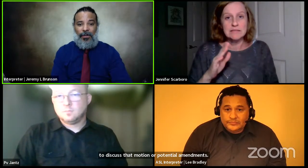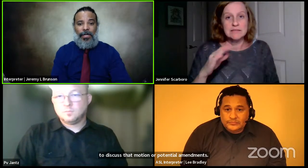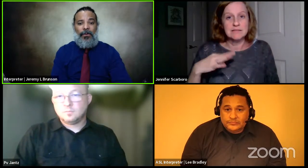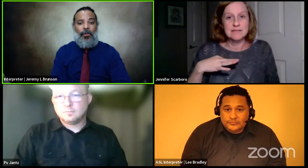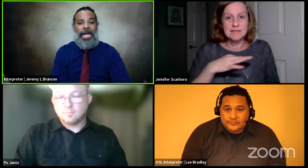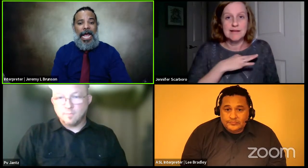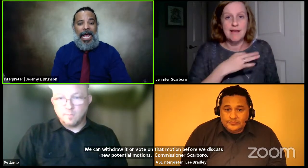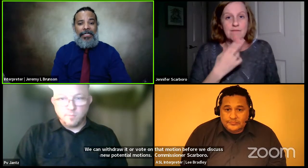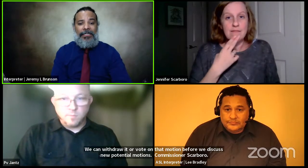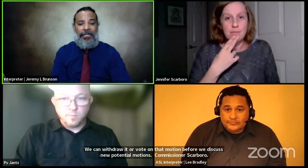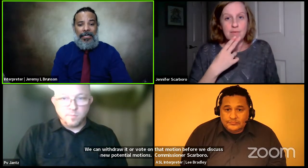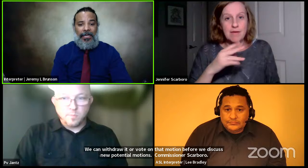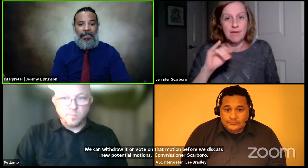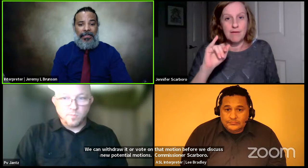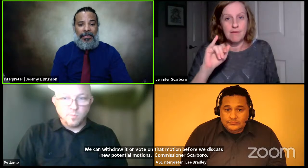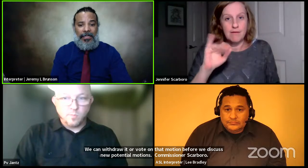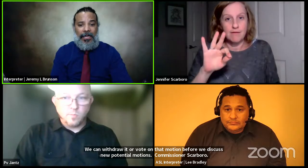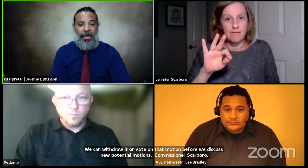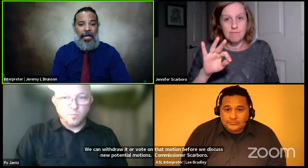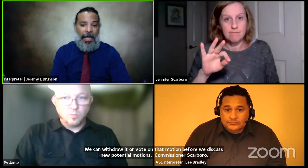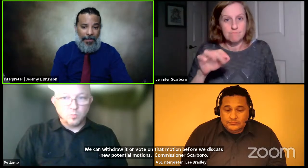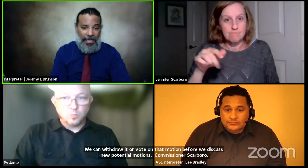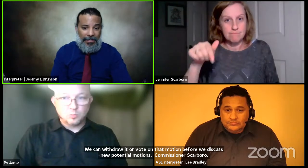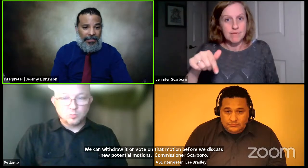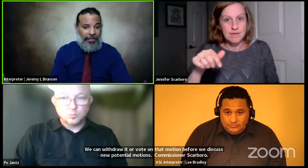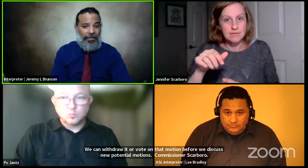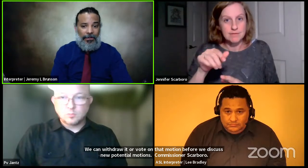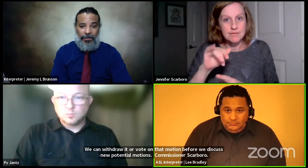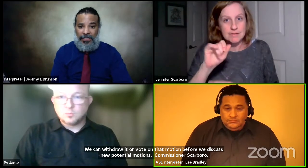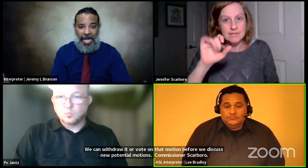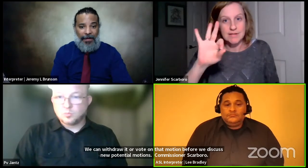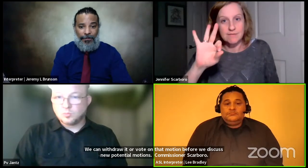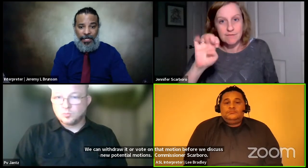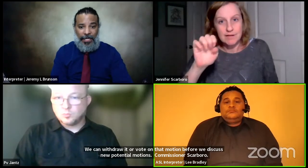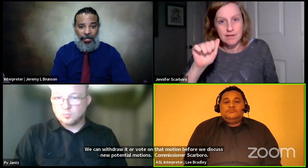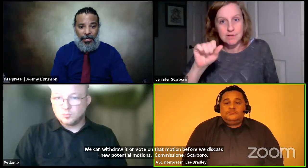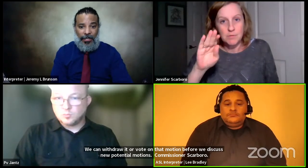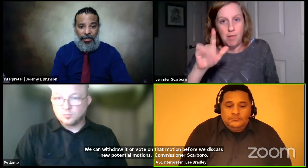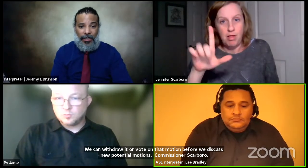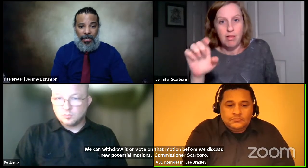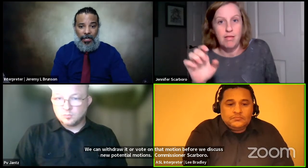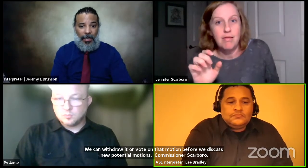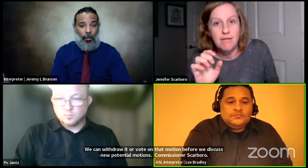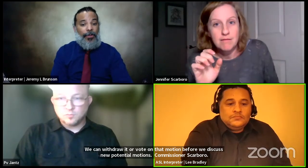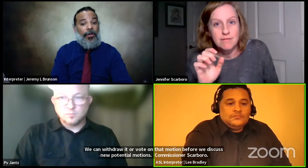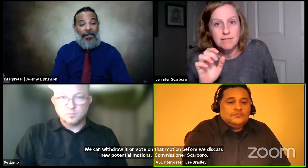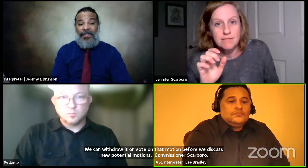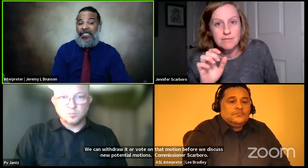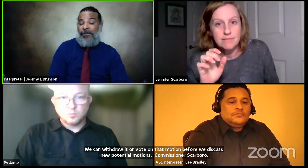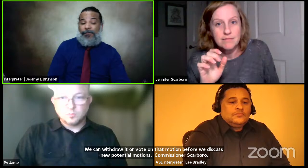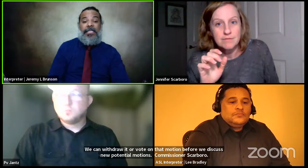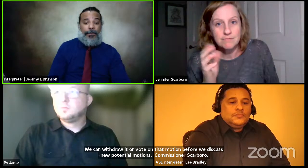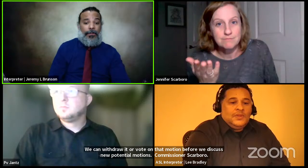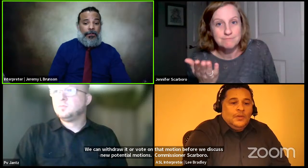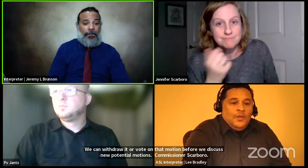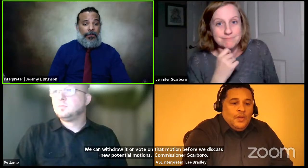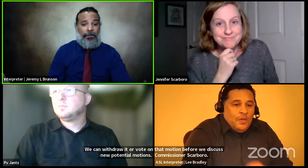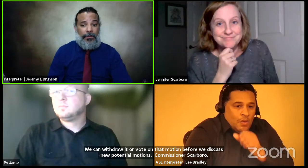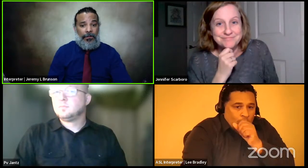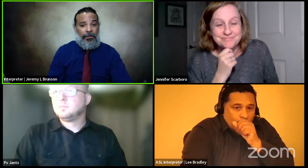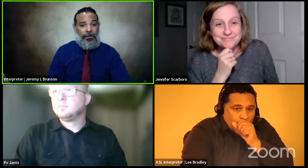Okay, so can we ask Emmett, staff here, whether or not this is even